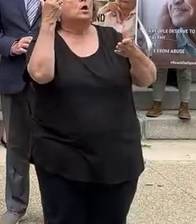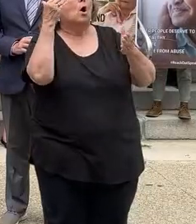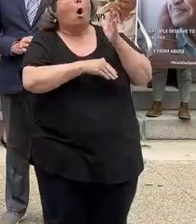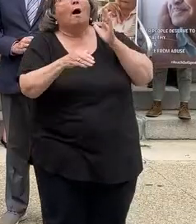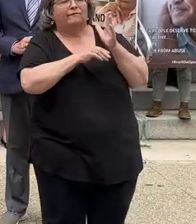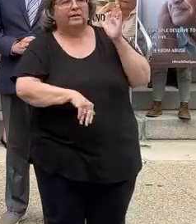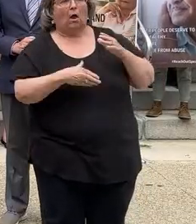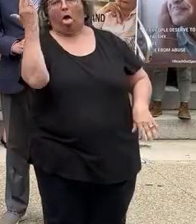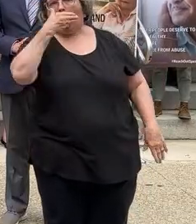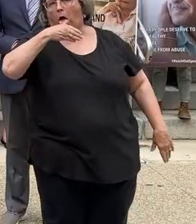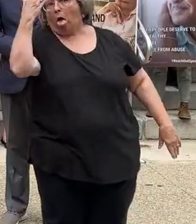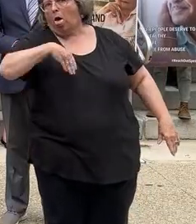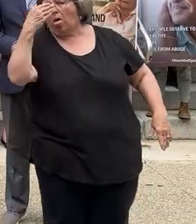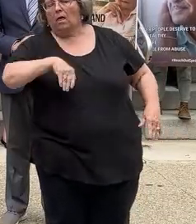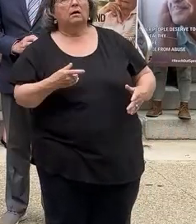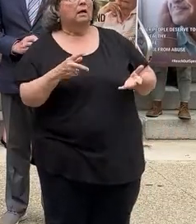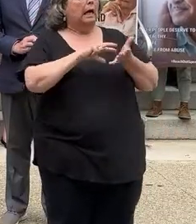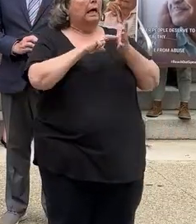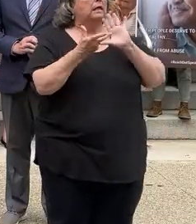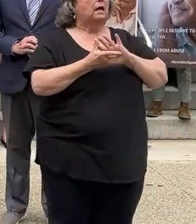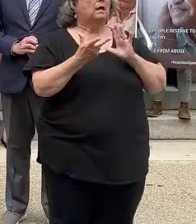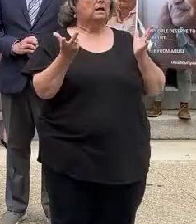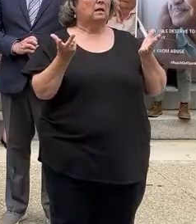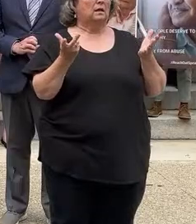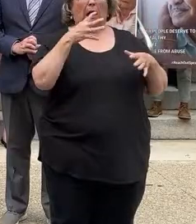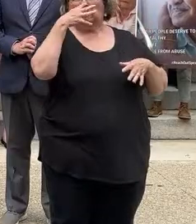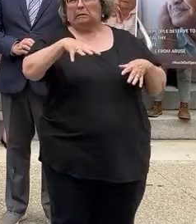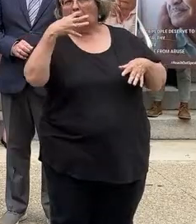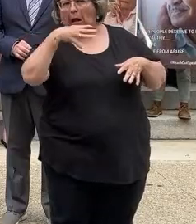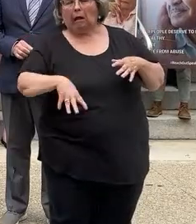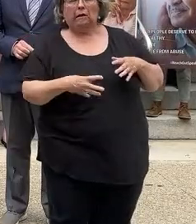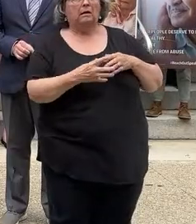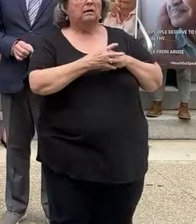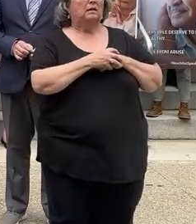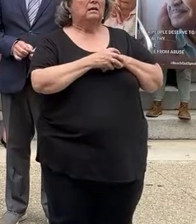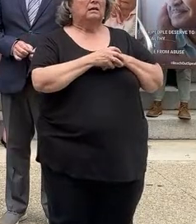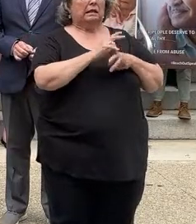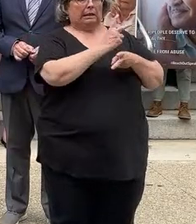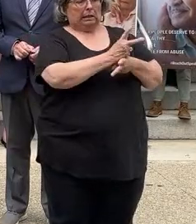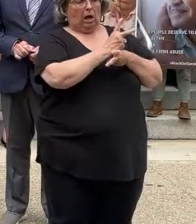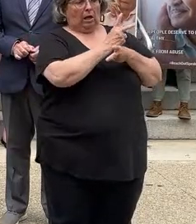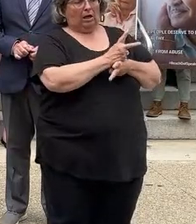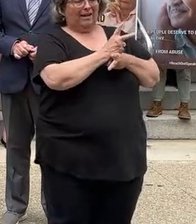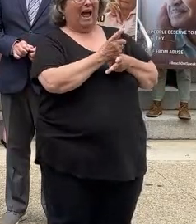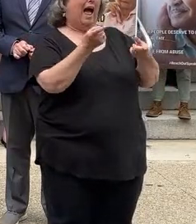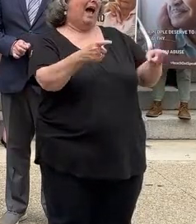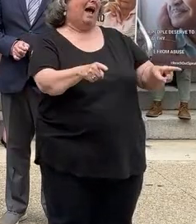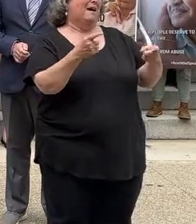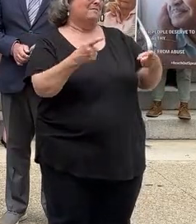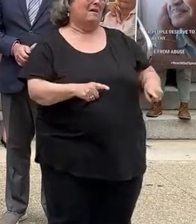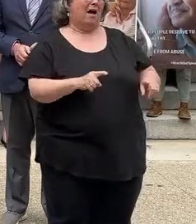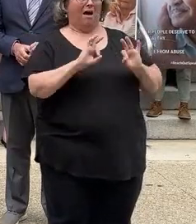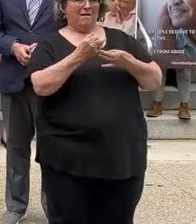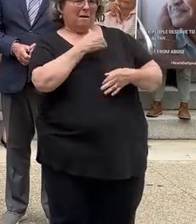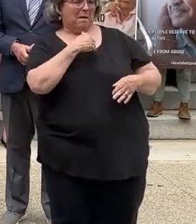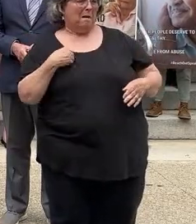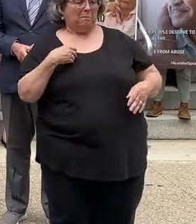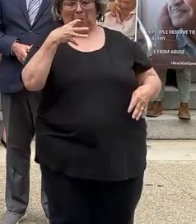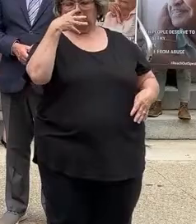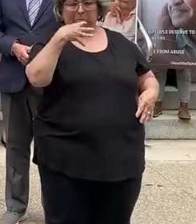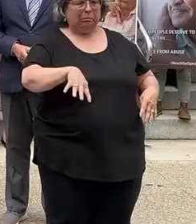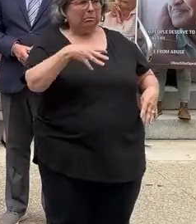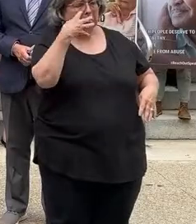problem. The intentional or neglectful caregiving that often takes place by family members or